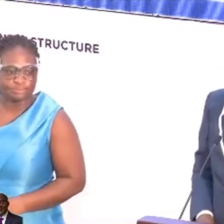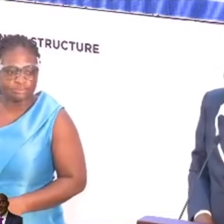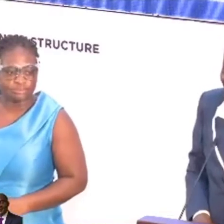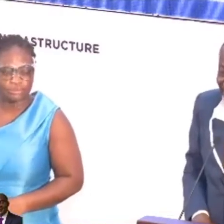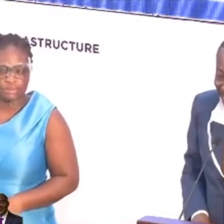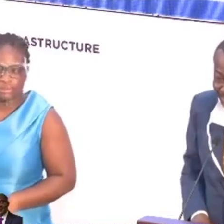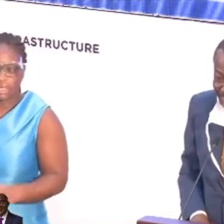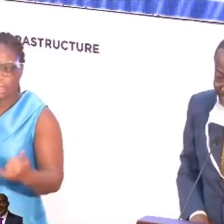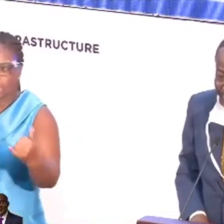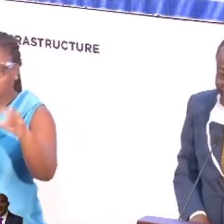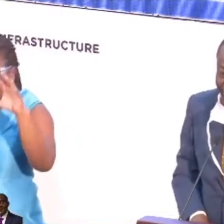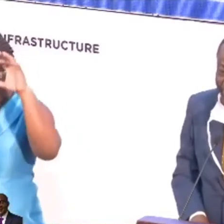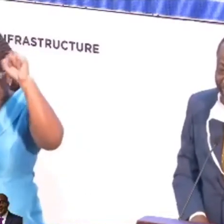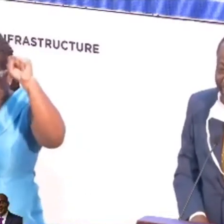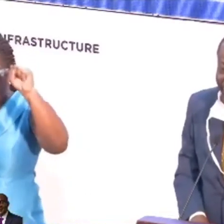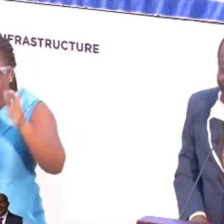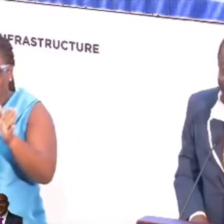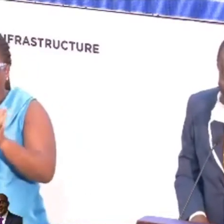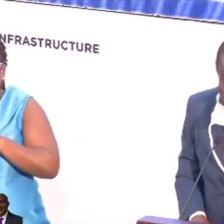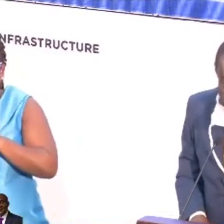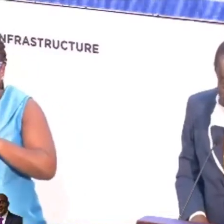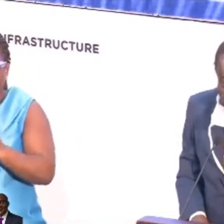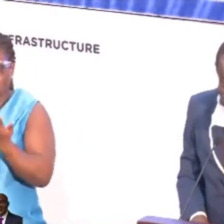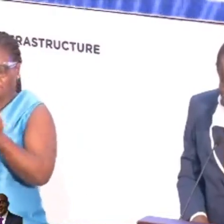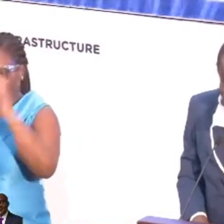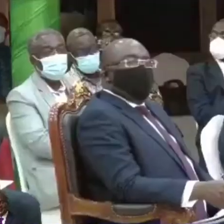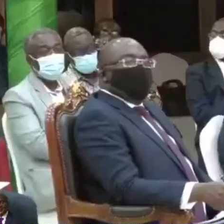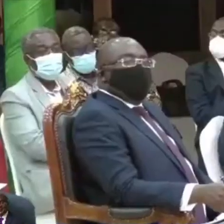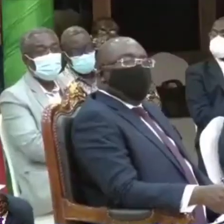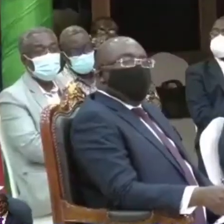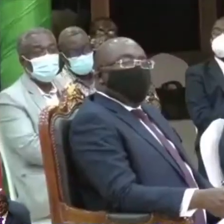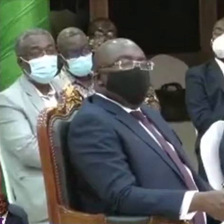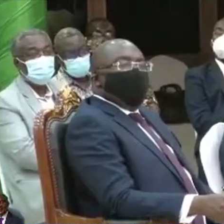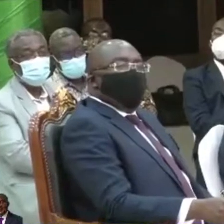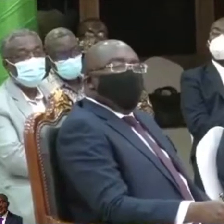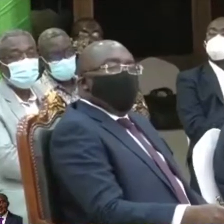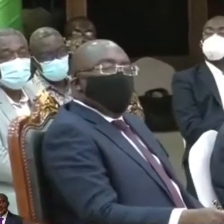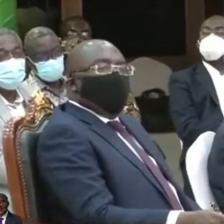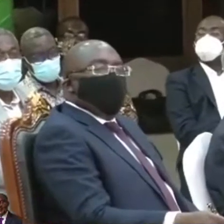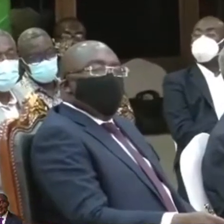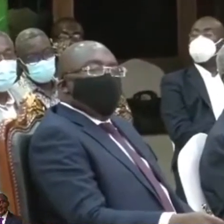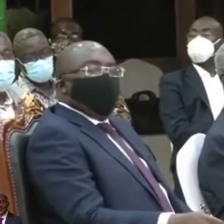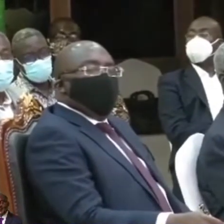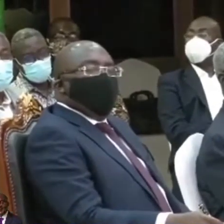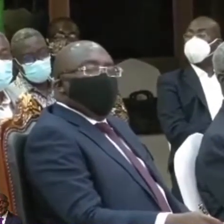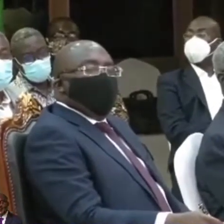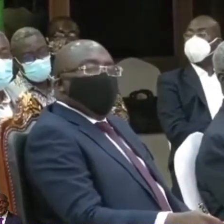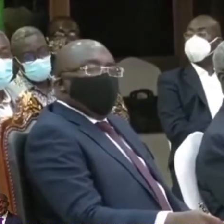the President has asked the Vice President to account